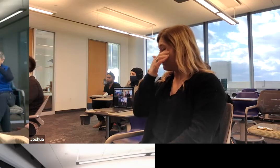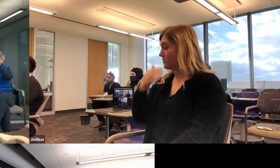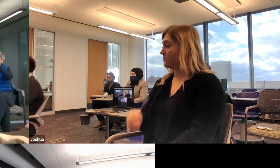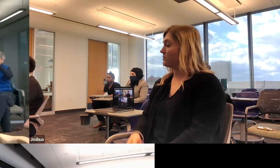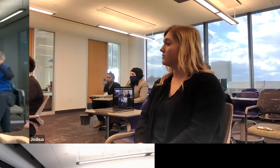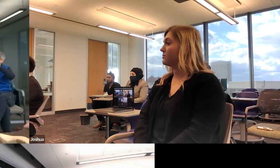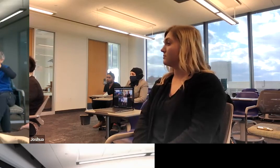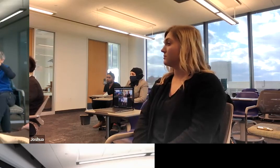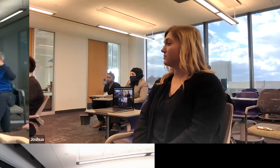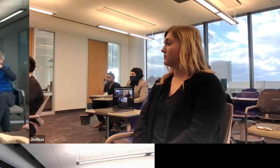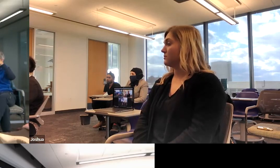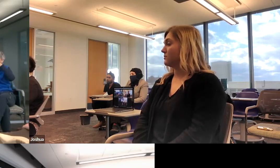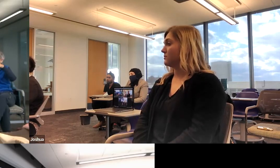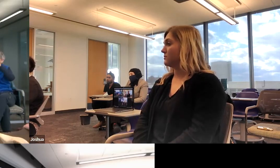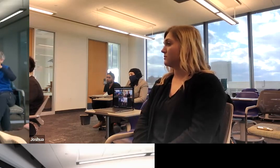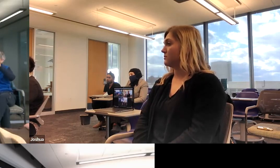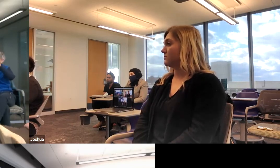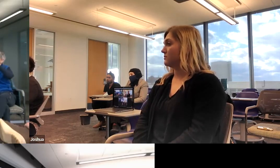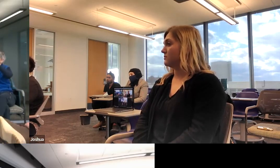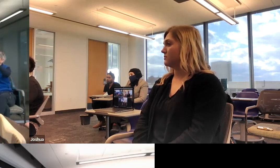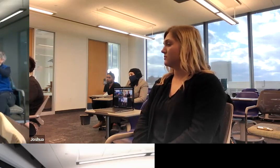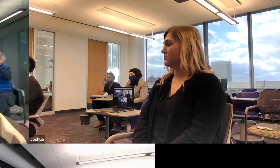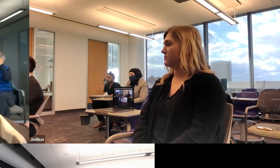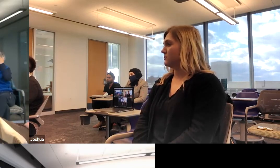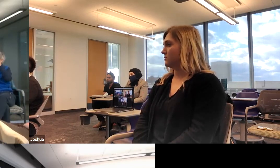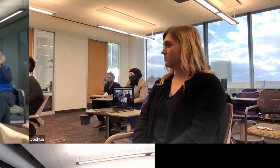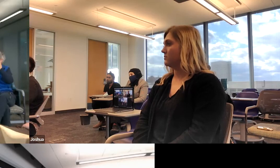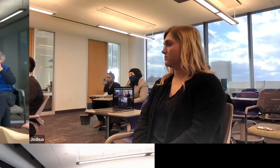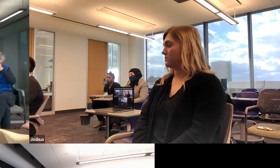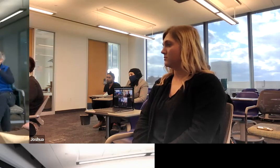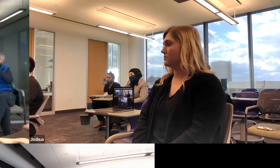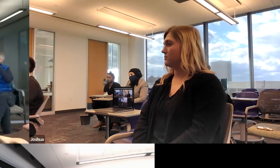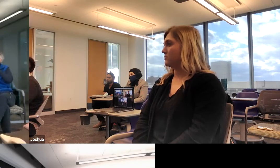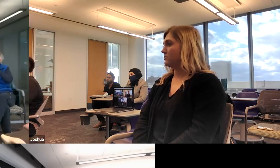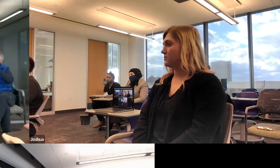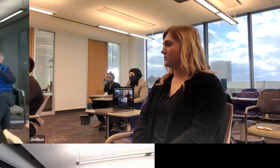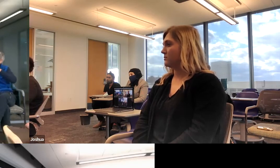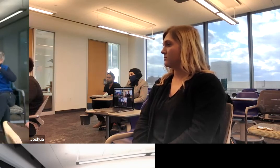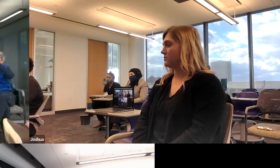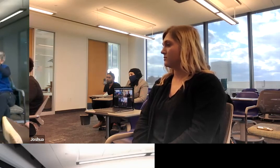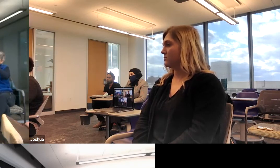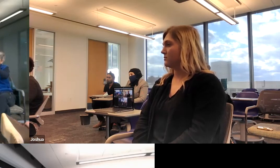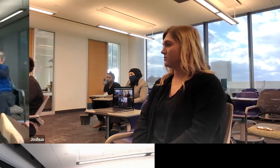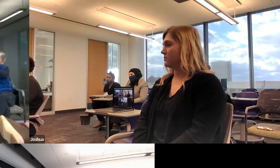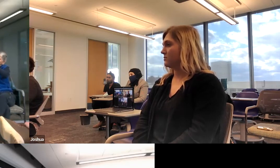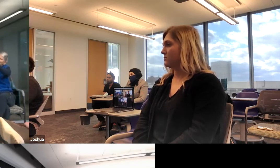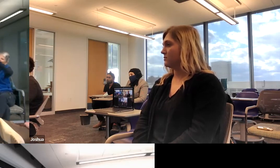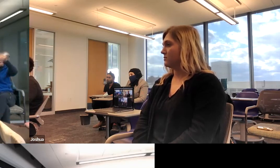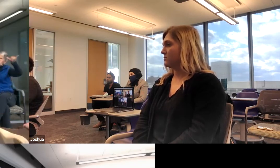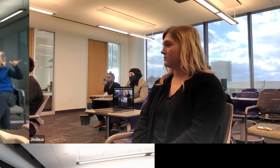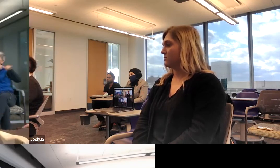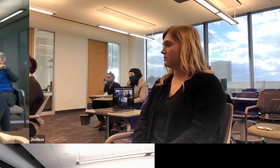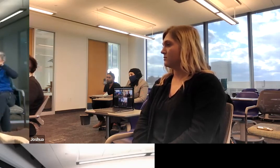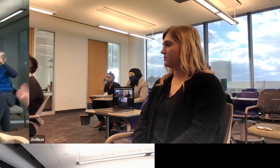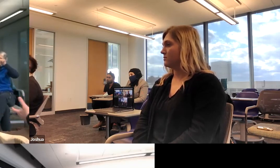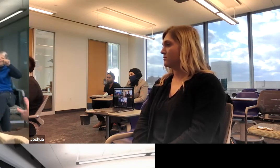And every morning I go in and they're picking up how to communicate with me. And they're very sensitive to my needs as a deaf person.